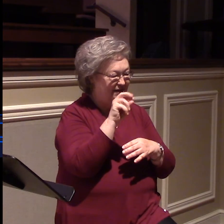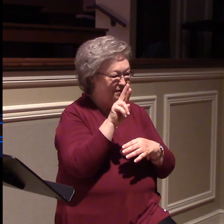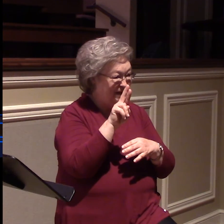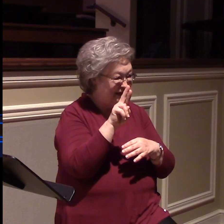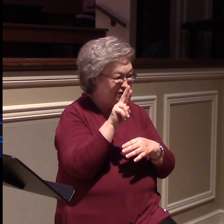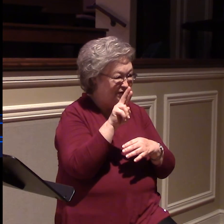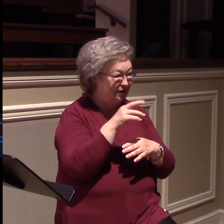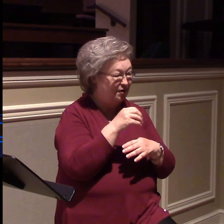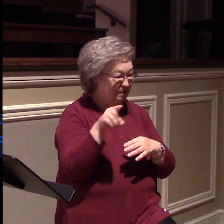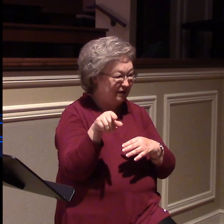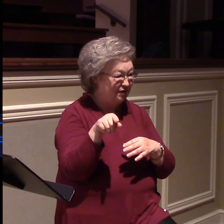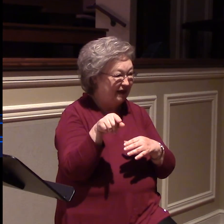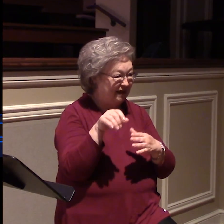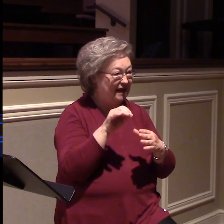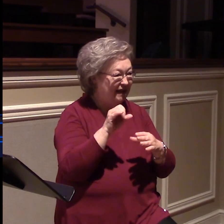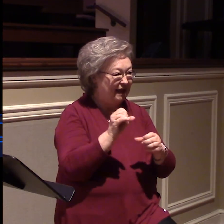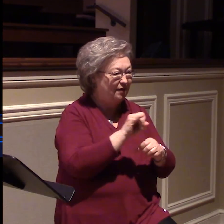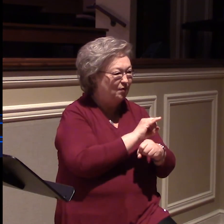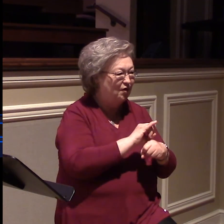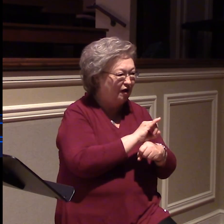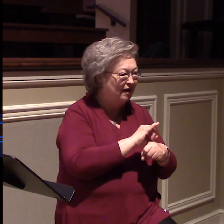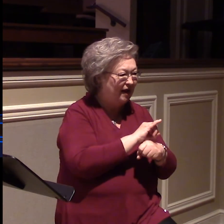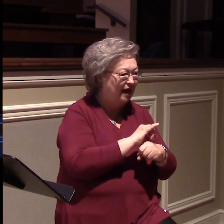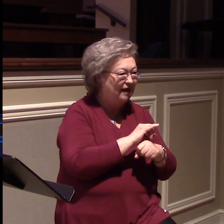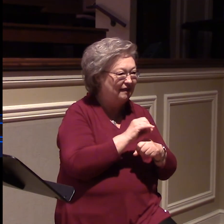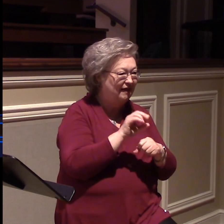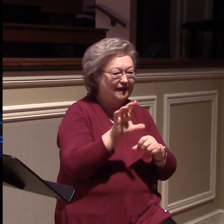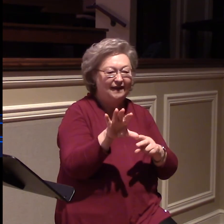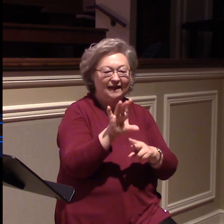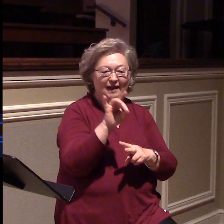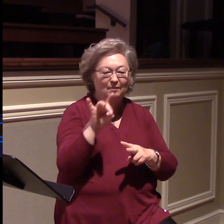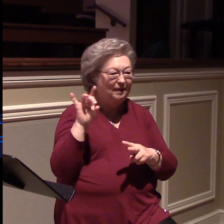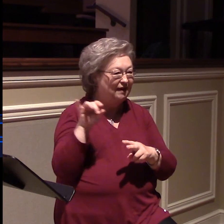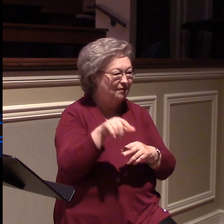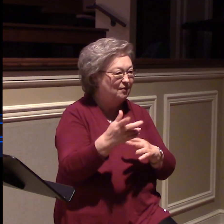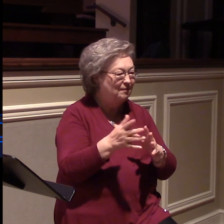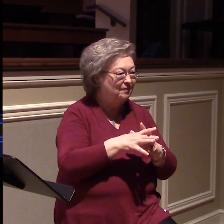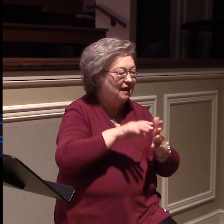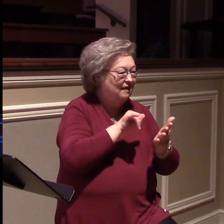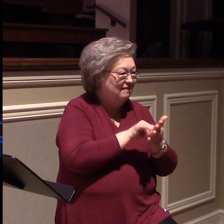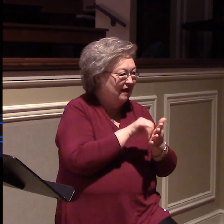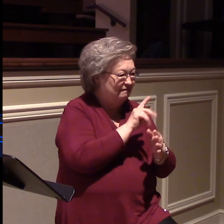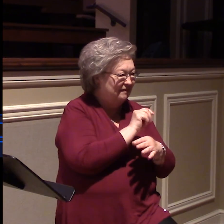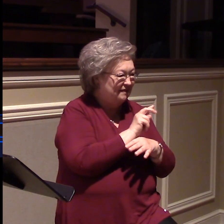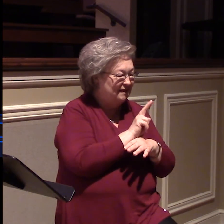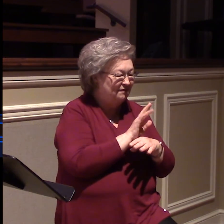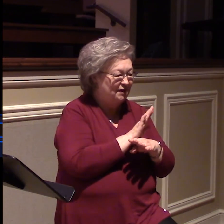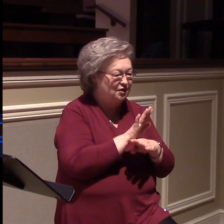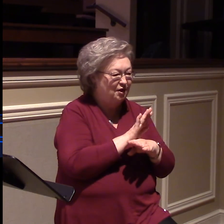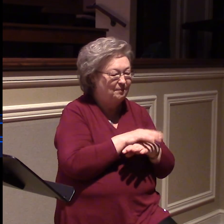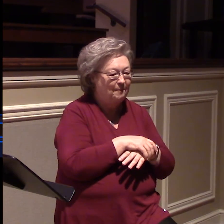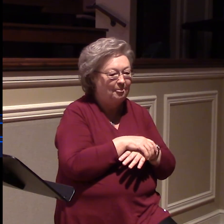island, and you surround them with people of the opposite sex, and they've got to pick from 20 or 30 different people the person that's their that they want to